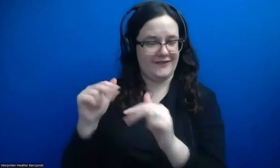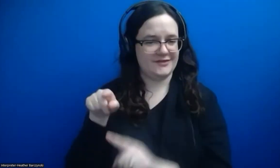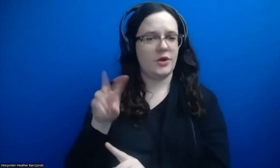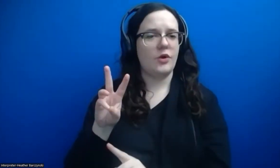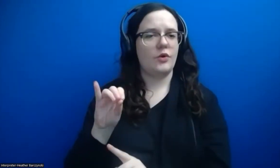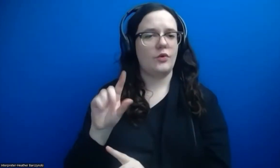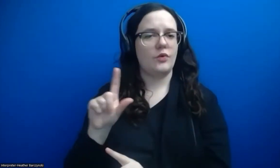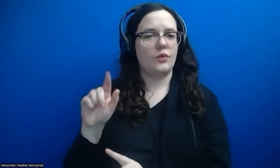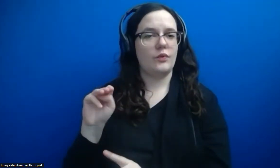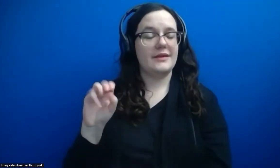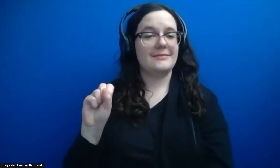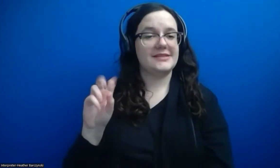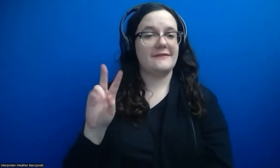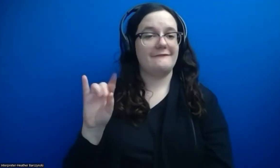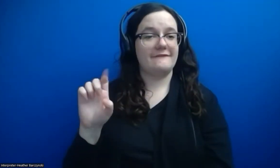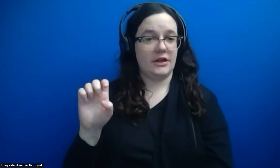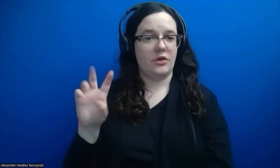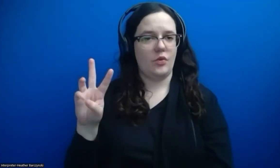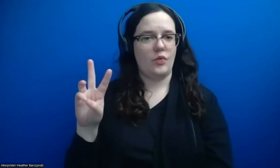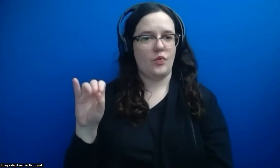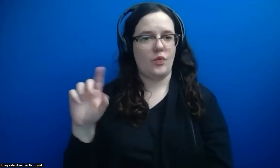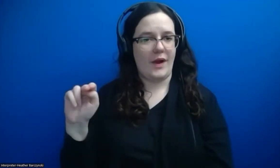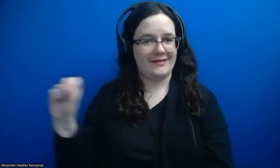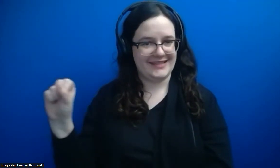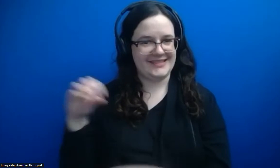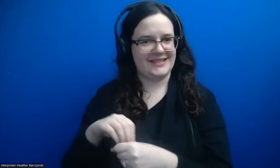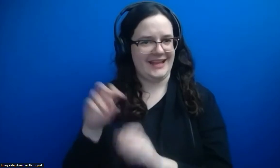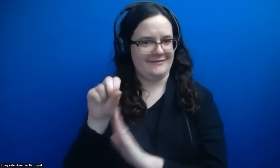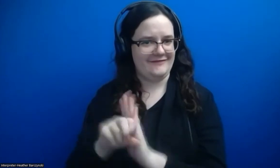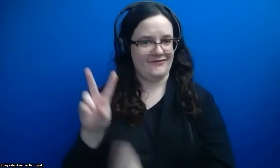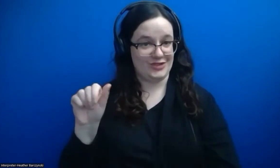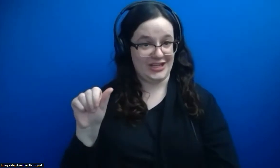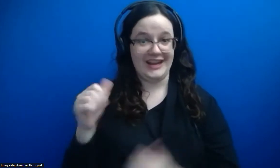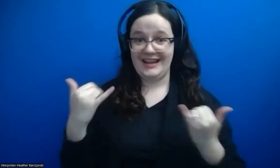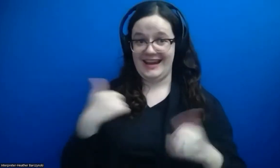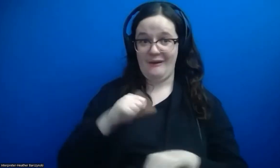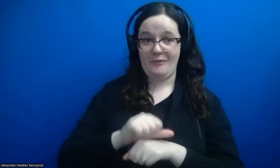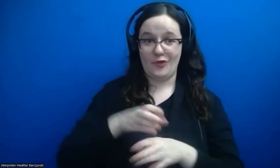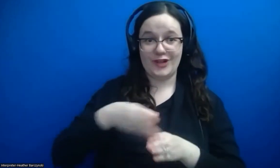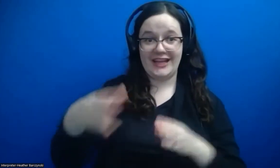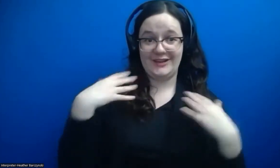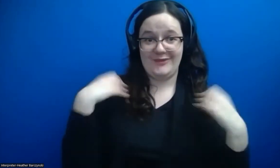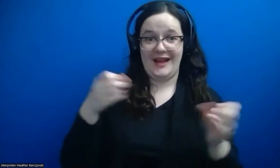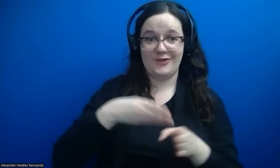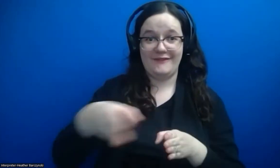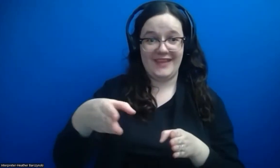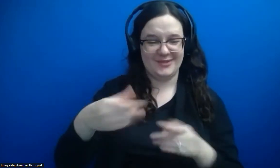in Virginia. So here I am now working in the recovery field as a peer advocate.